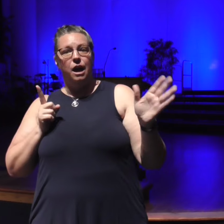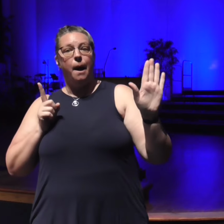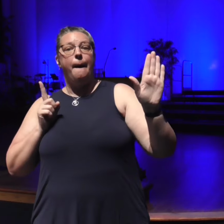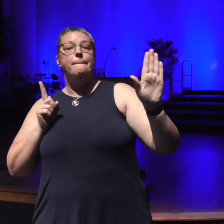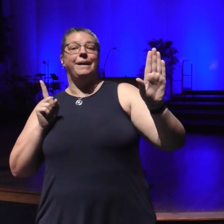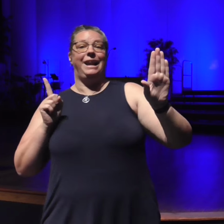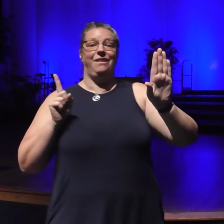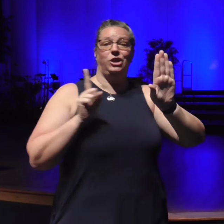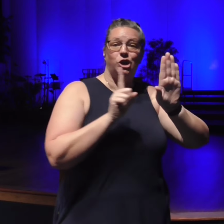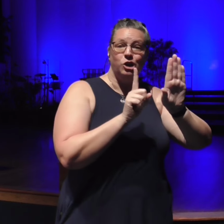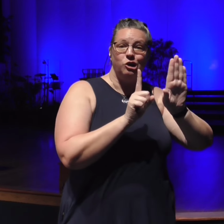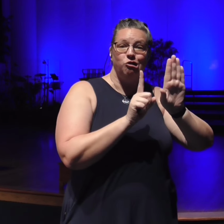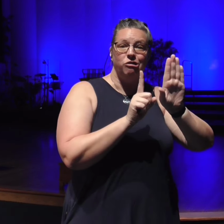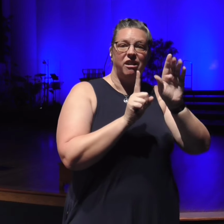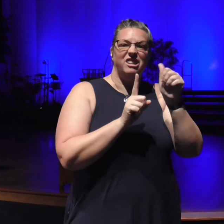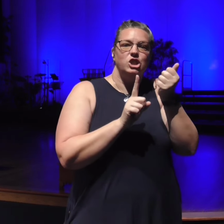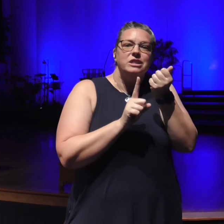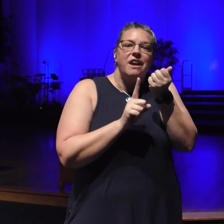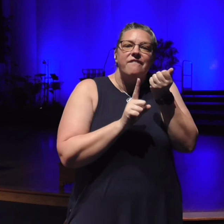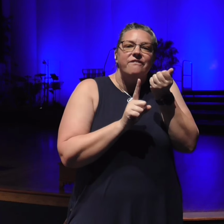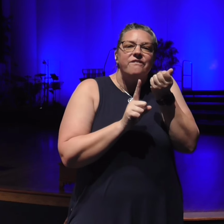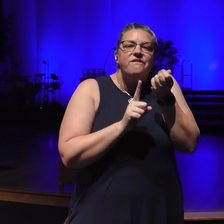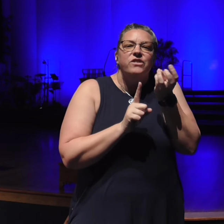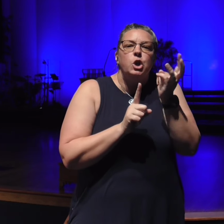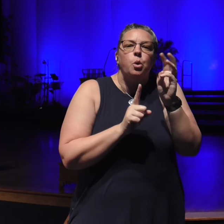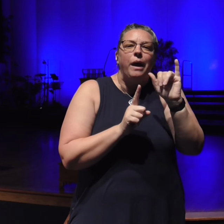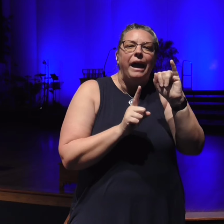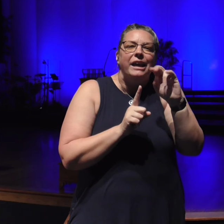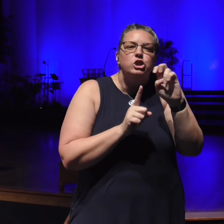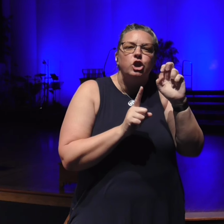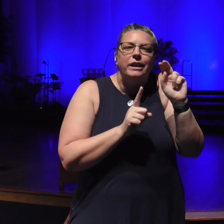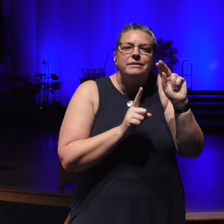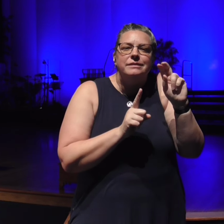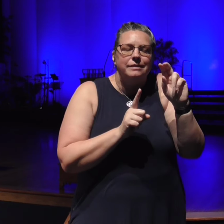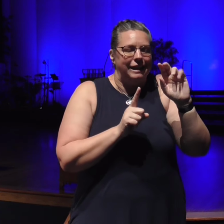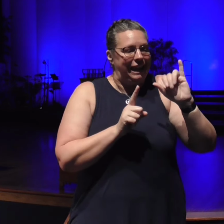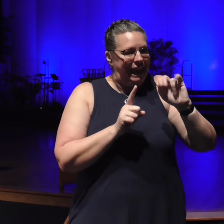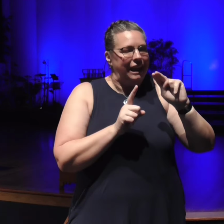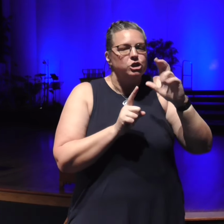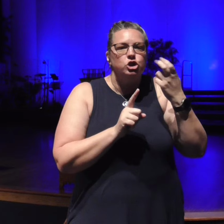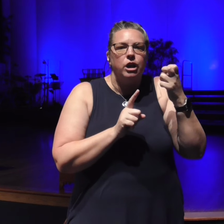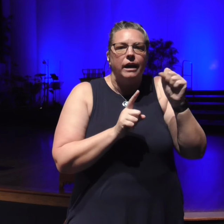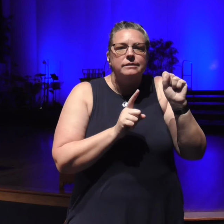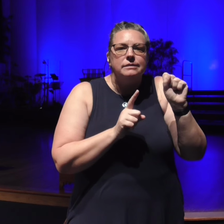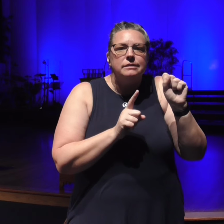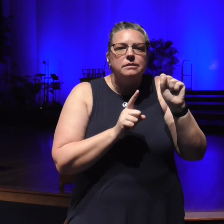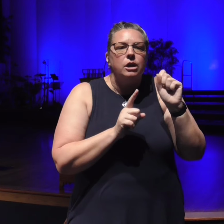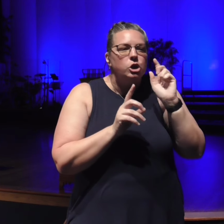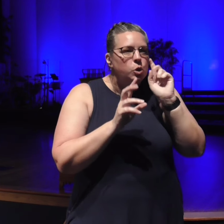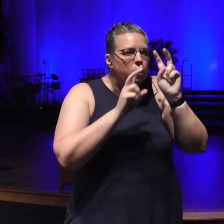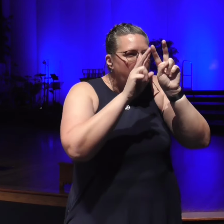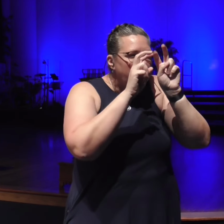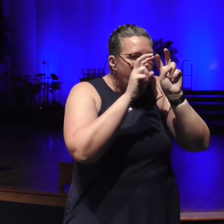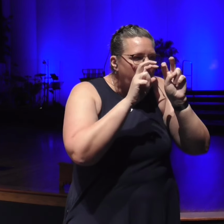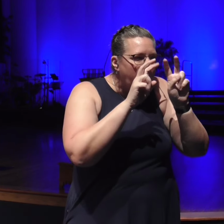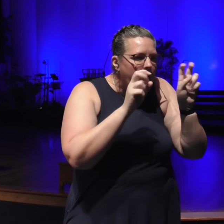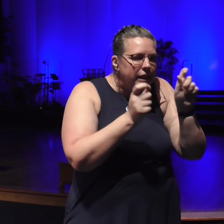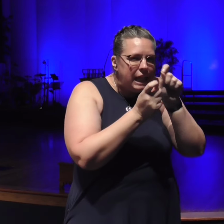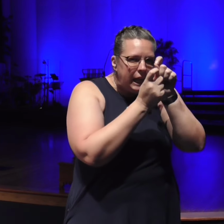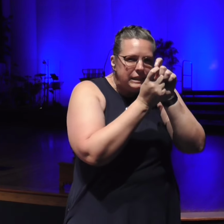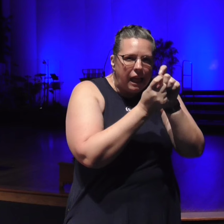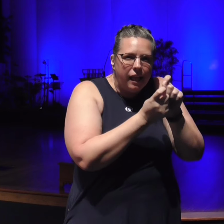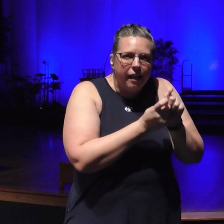But if you get within a couple of inches, you lose the big picture and you start getting down into the